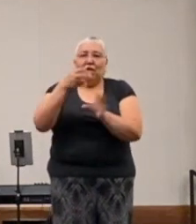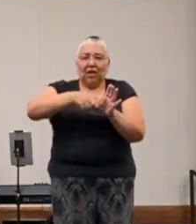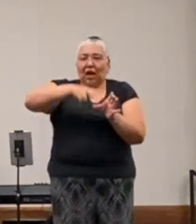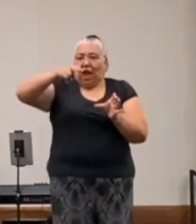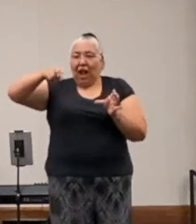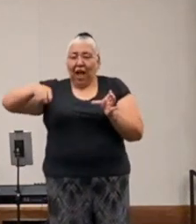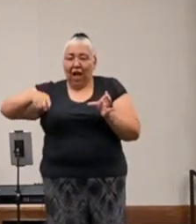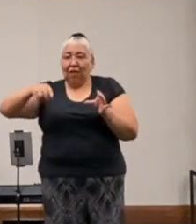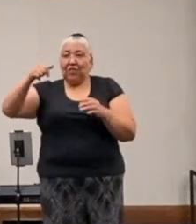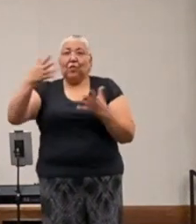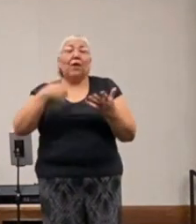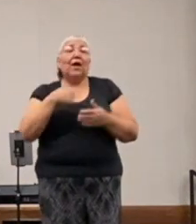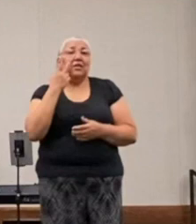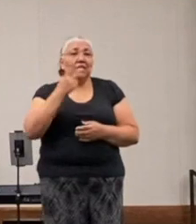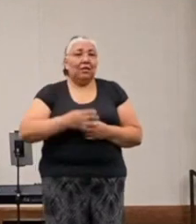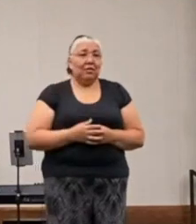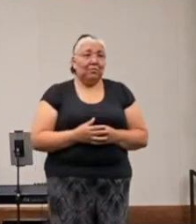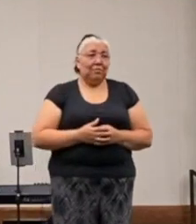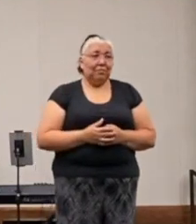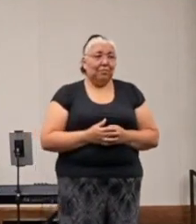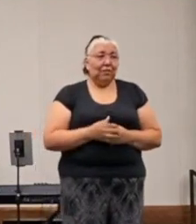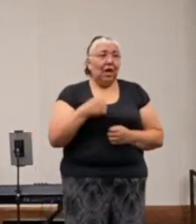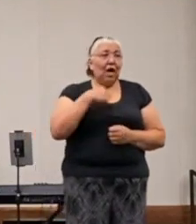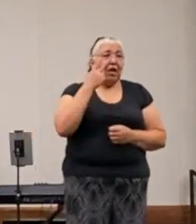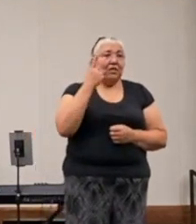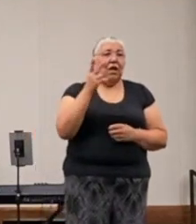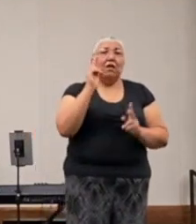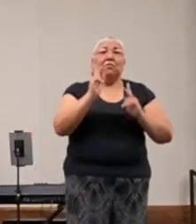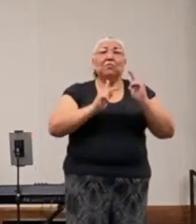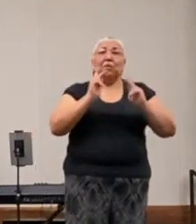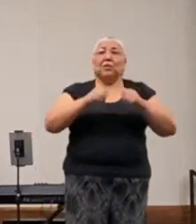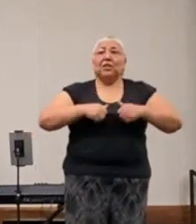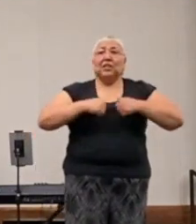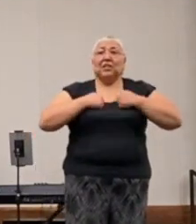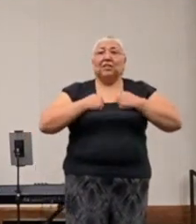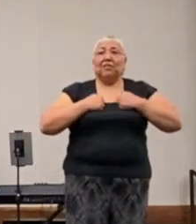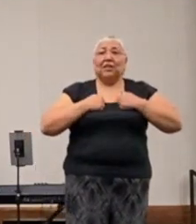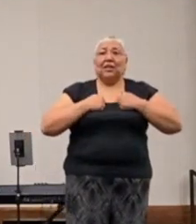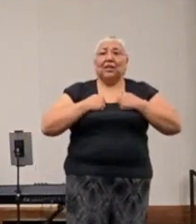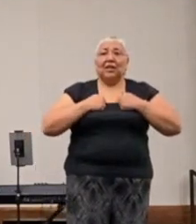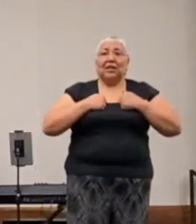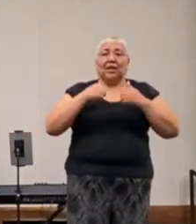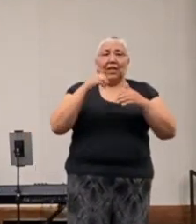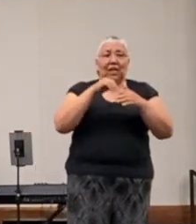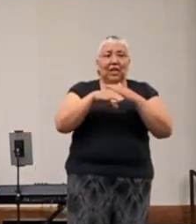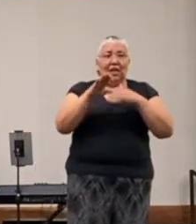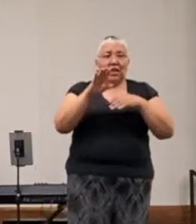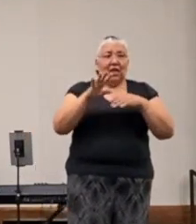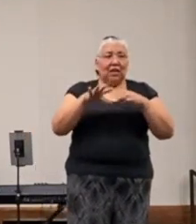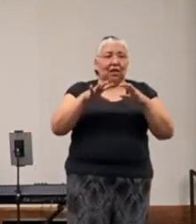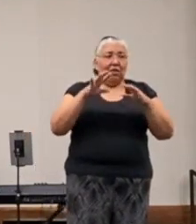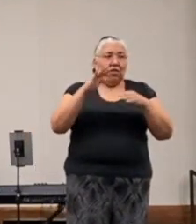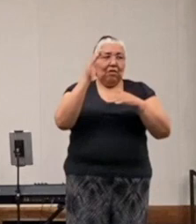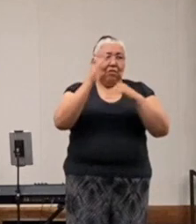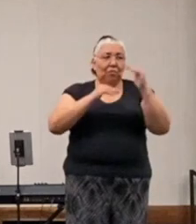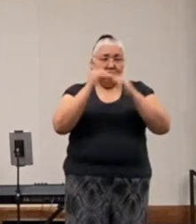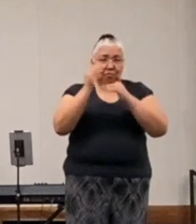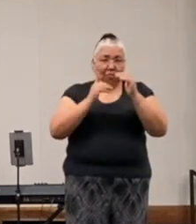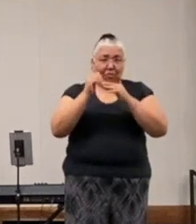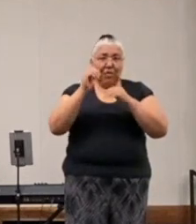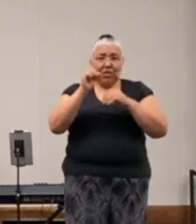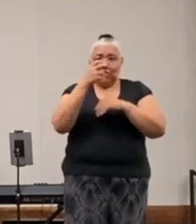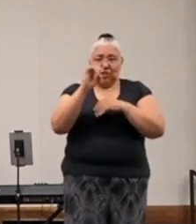out, and here's what I saw. I saw people living in makeshift sheds.